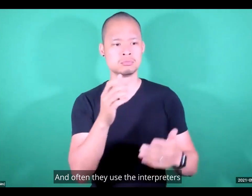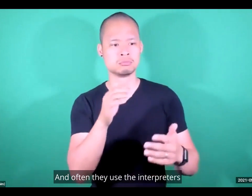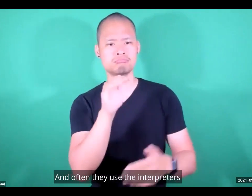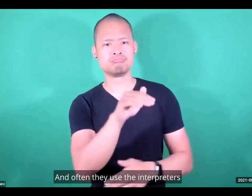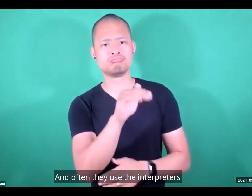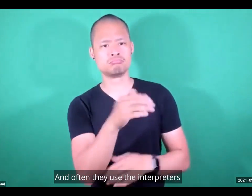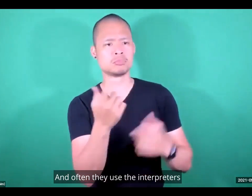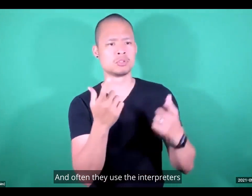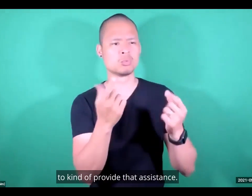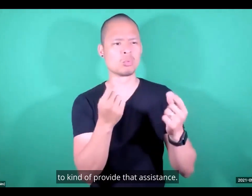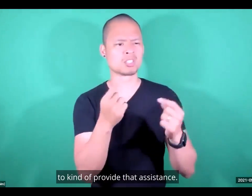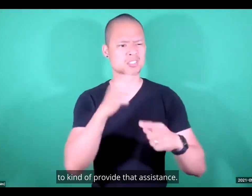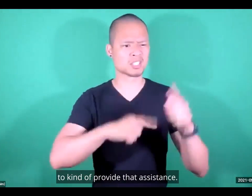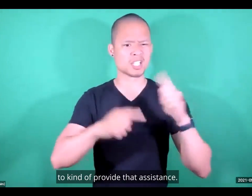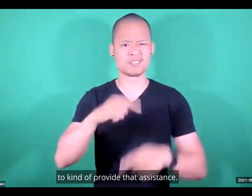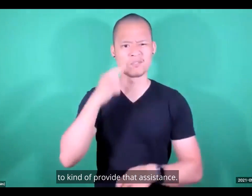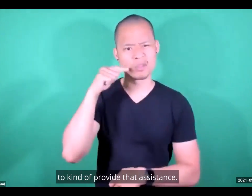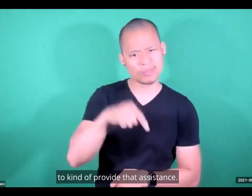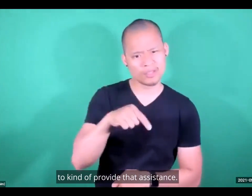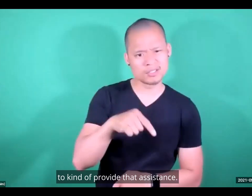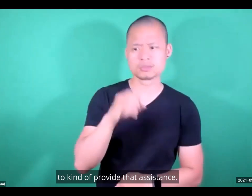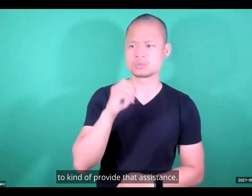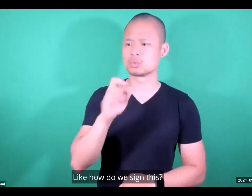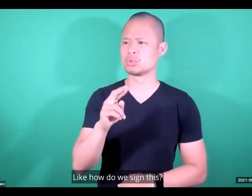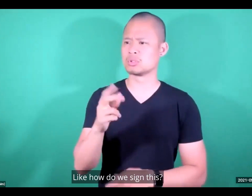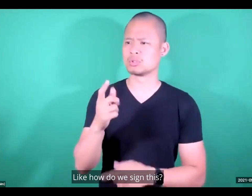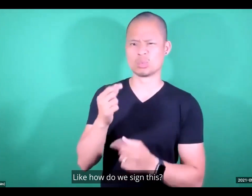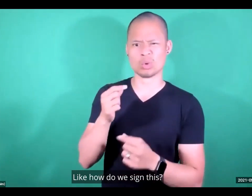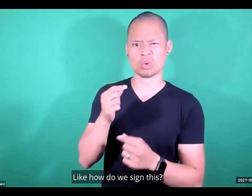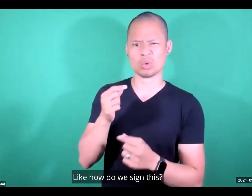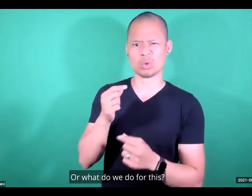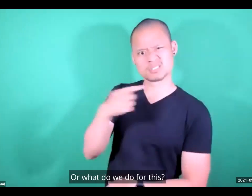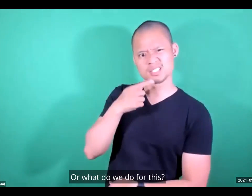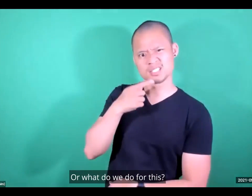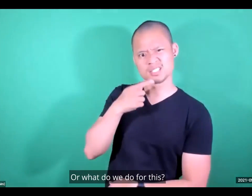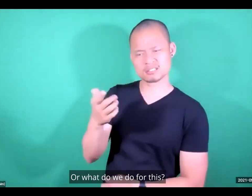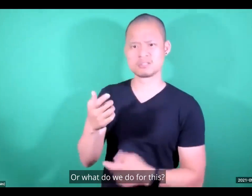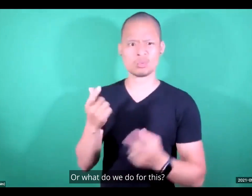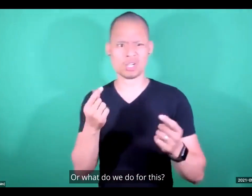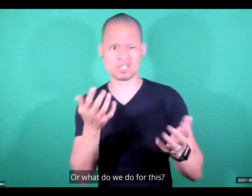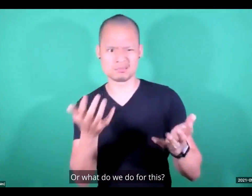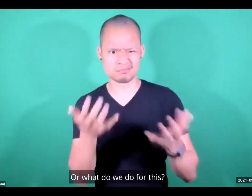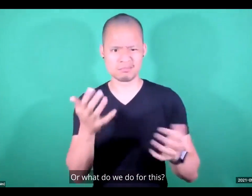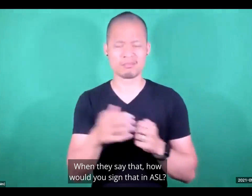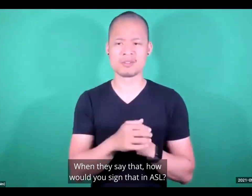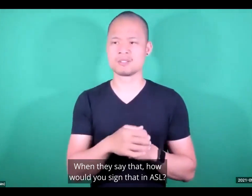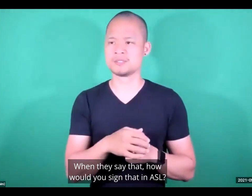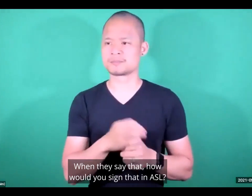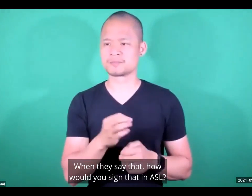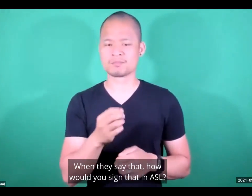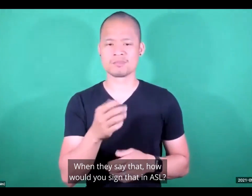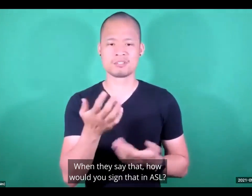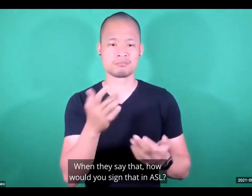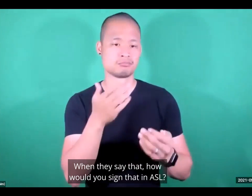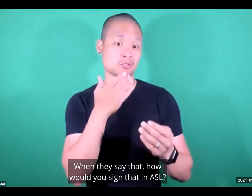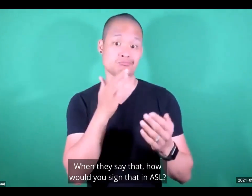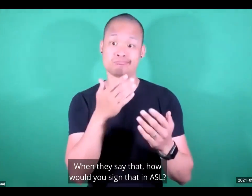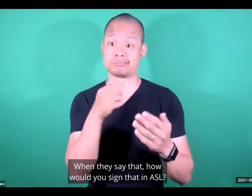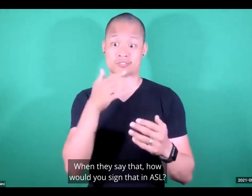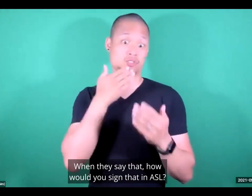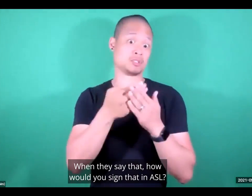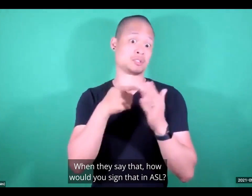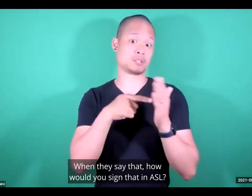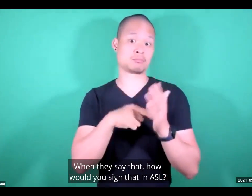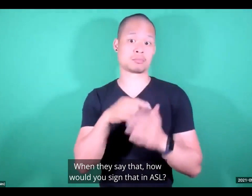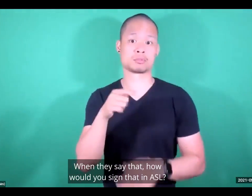often they use the interpreters to kind of provide that assistance. You know, like, how do we sign this, or what do we do for this when they say that? How would you sign that